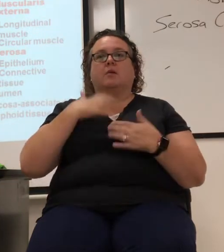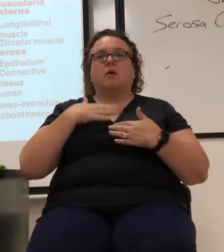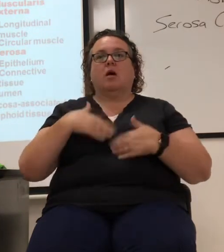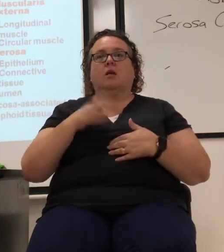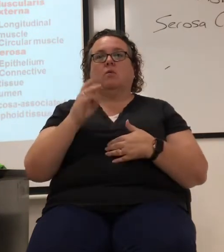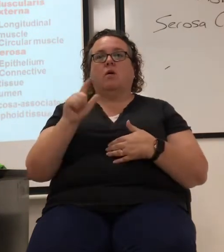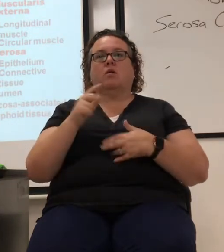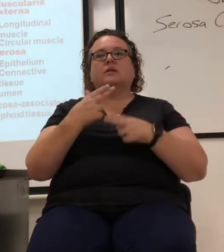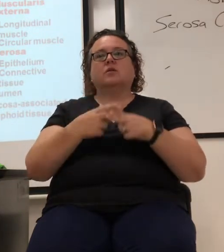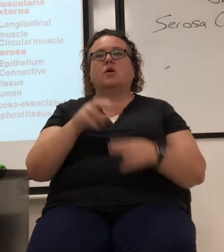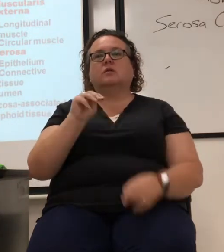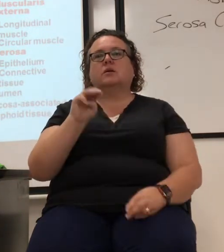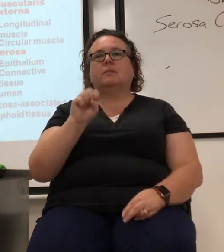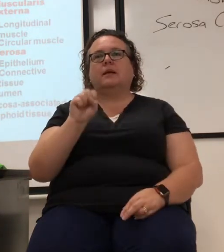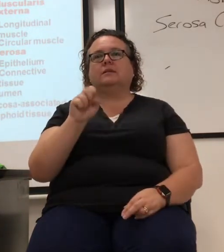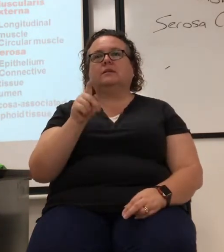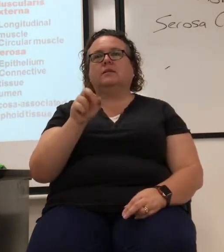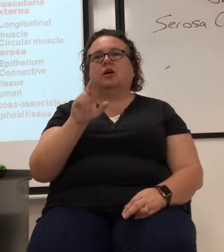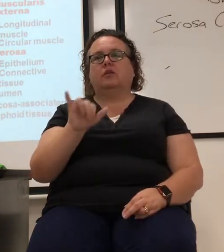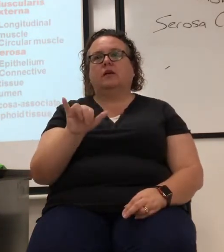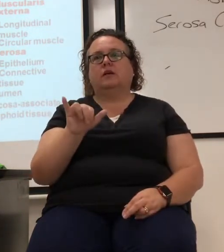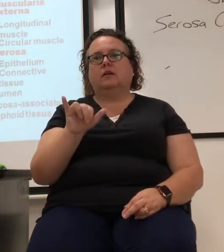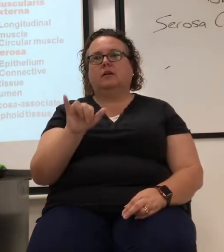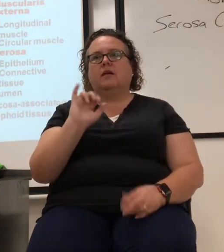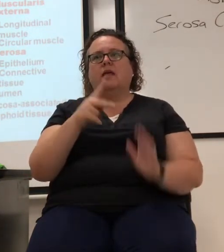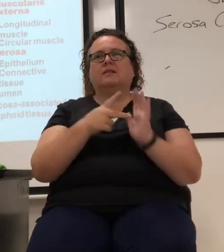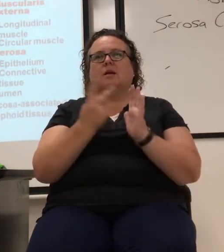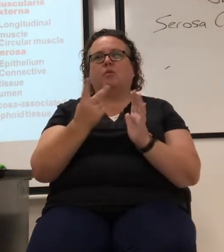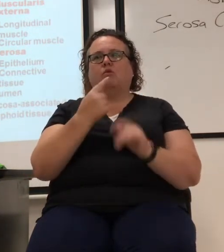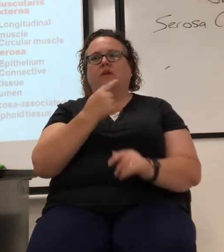mesentery. This little double thing there.